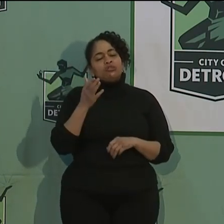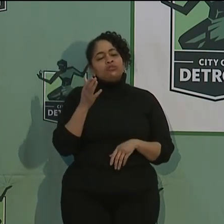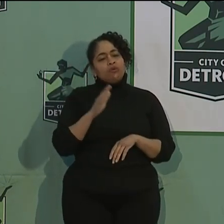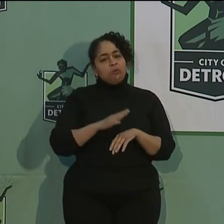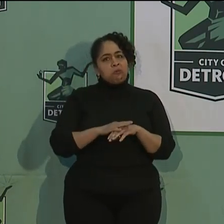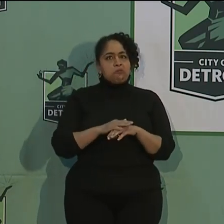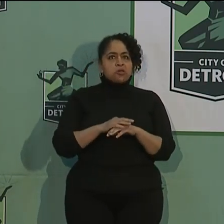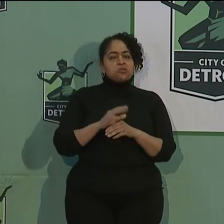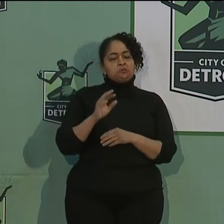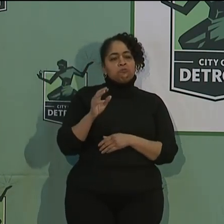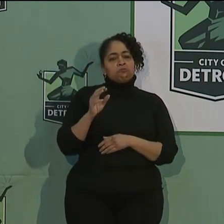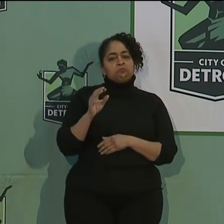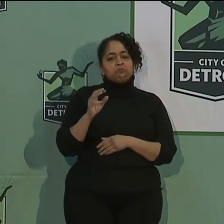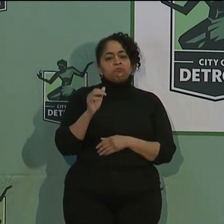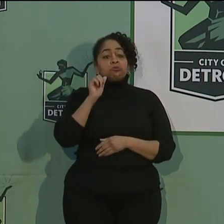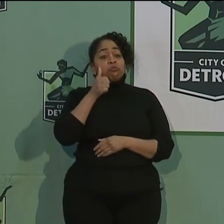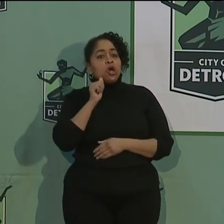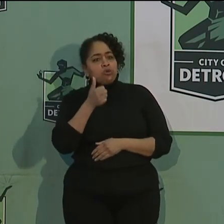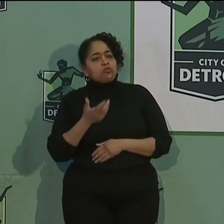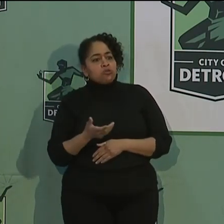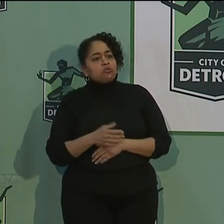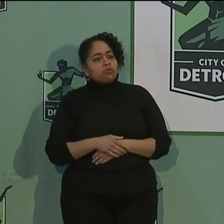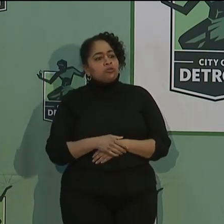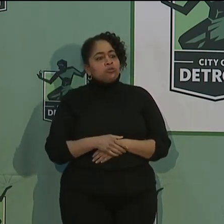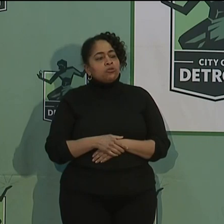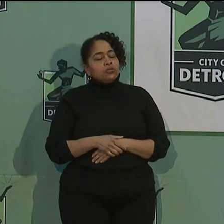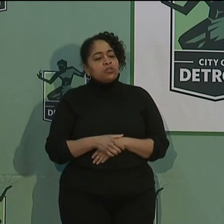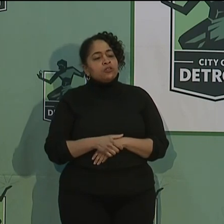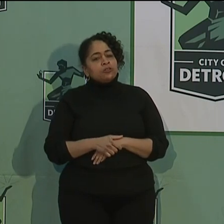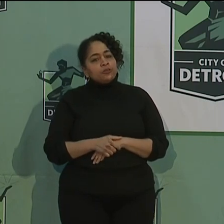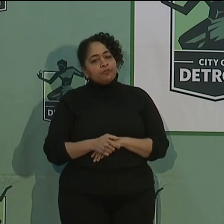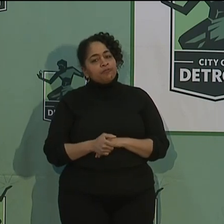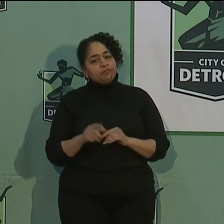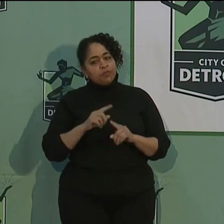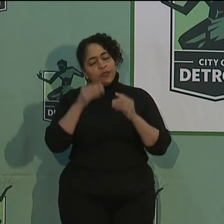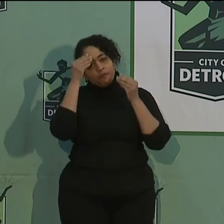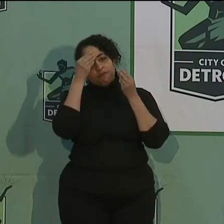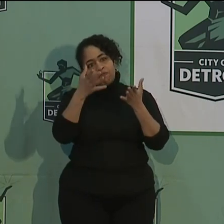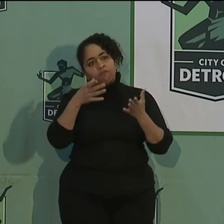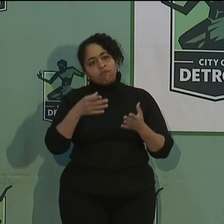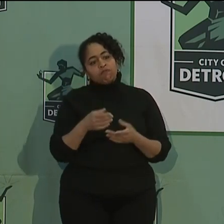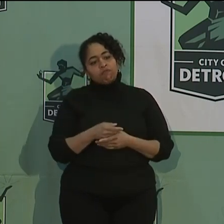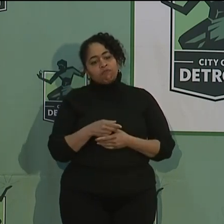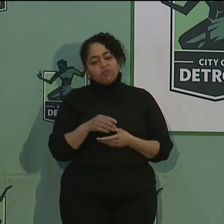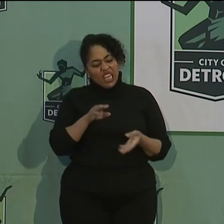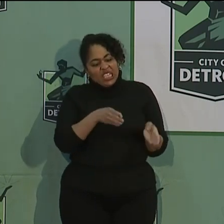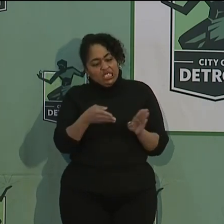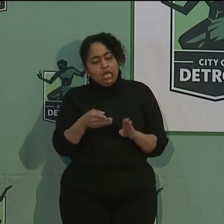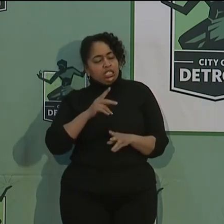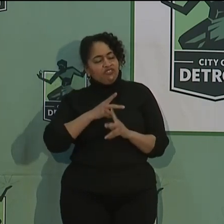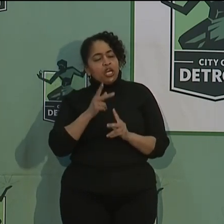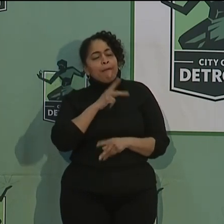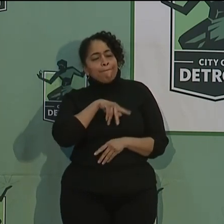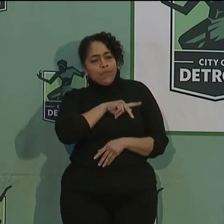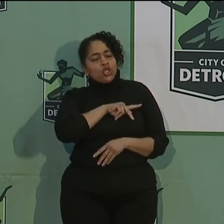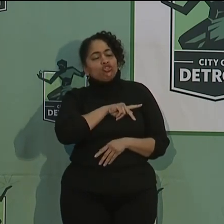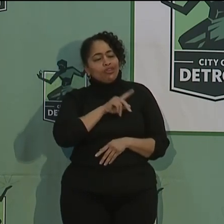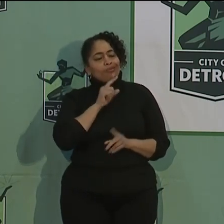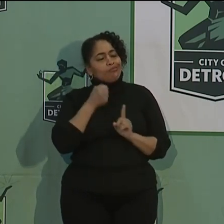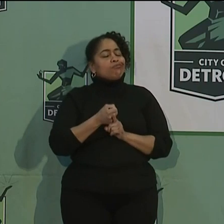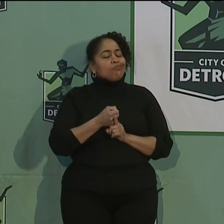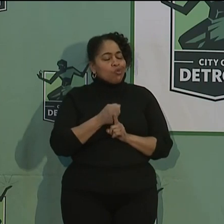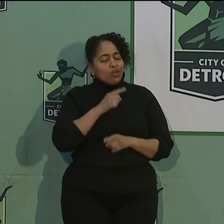ninth tomorrow. But this has been very personal to us. While the